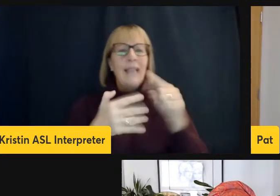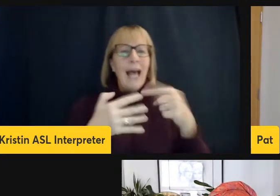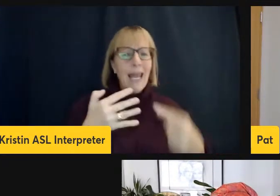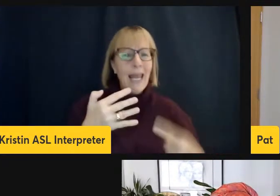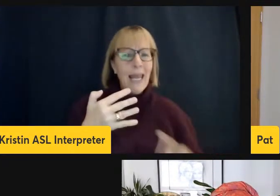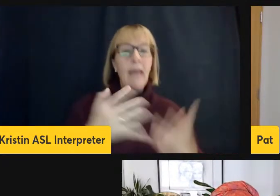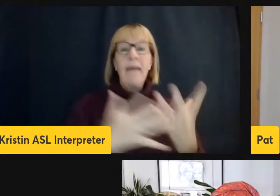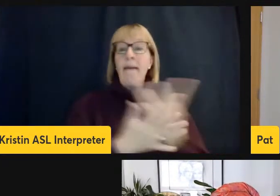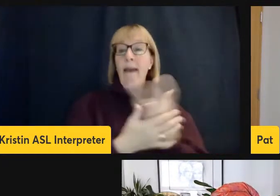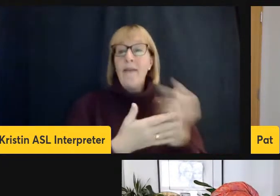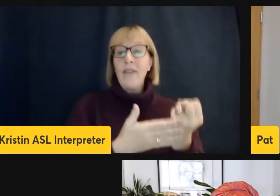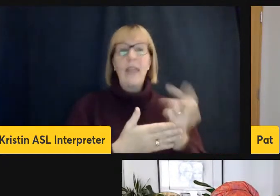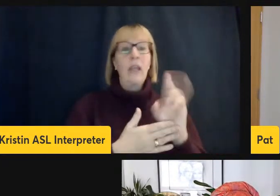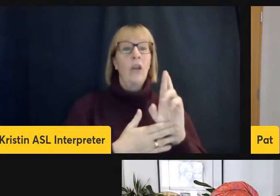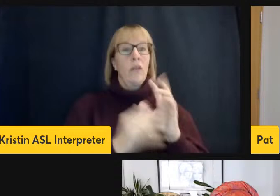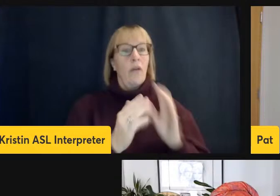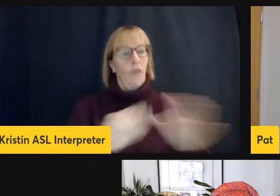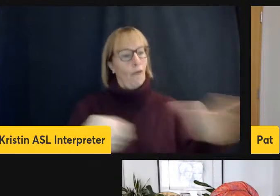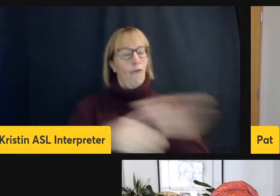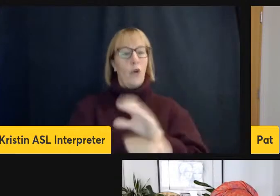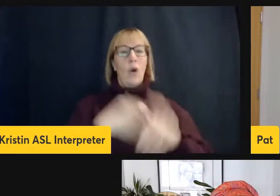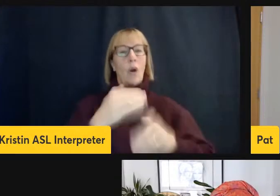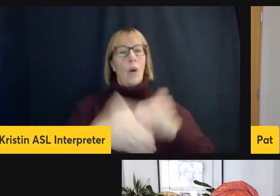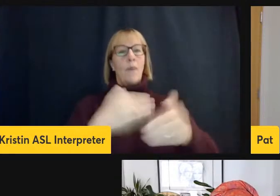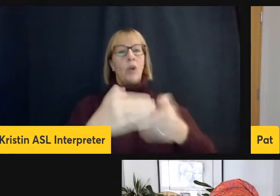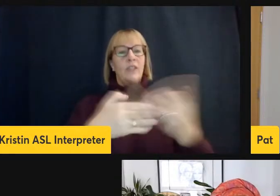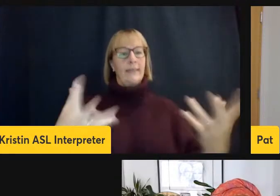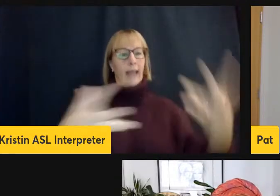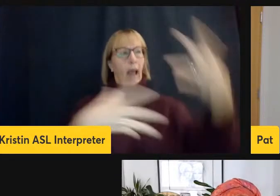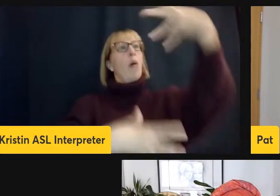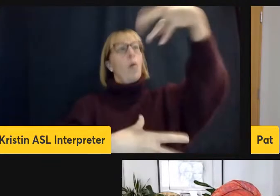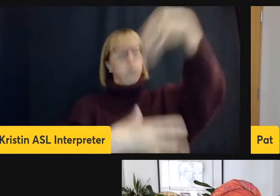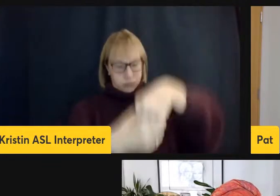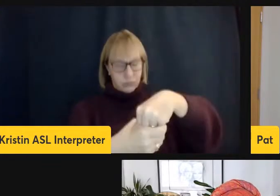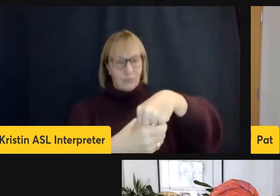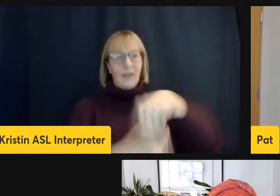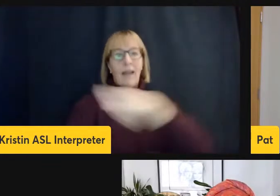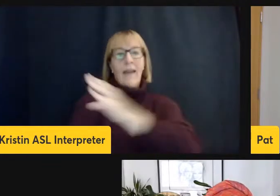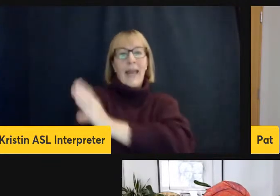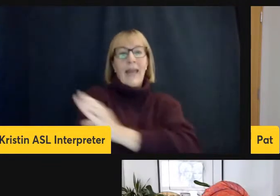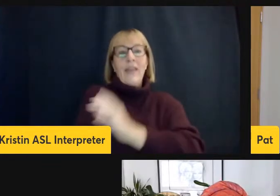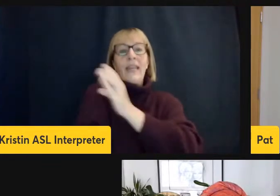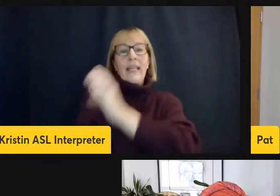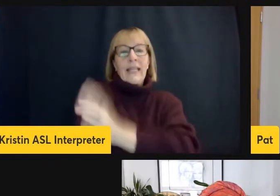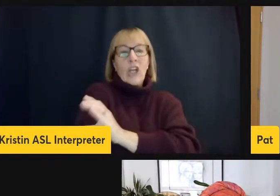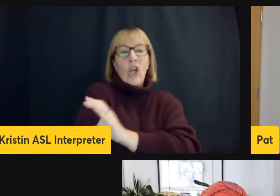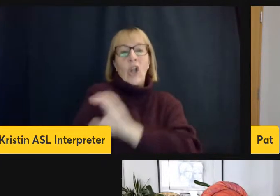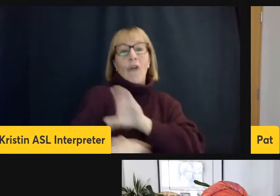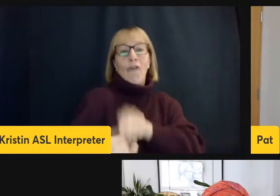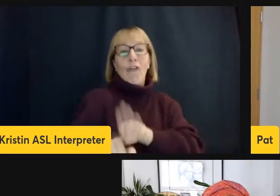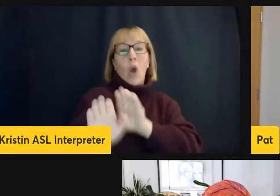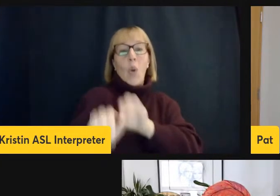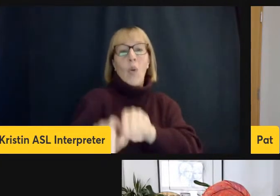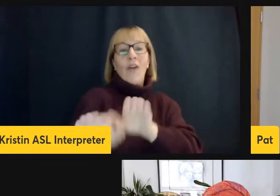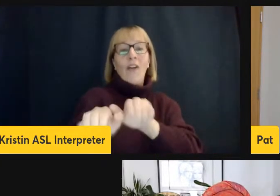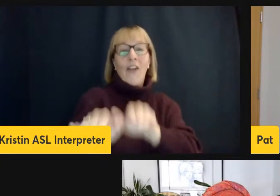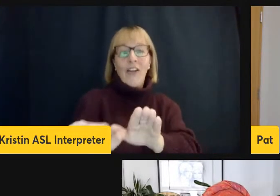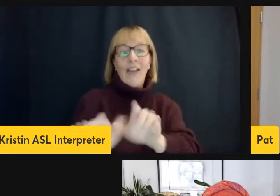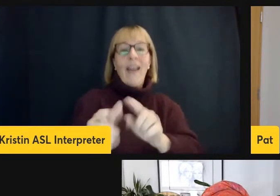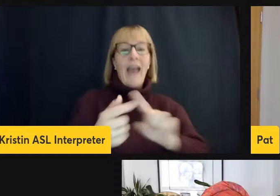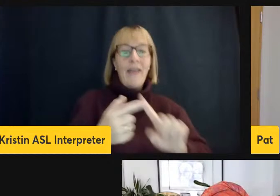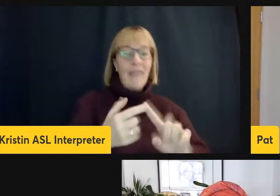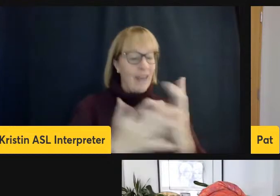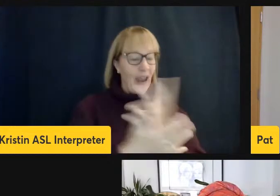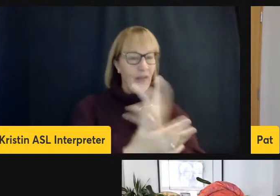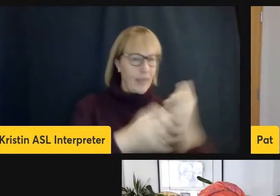make sure that all processes that fit into the clinical patient flow and the clinical algorithm are